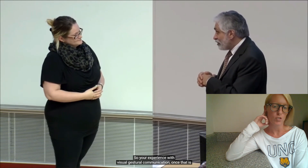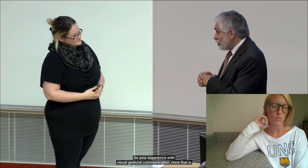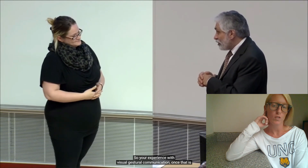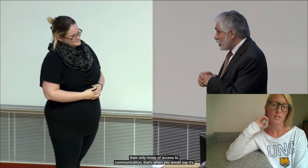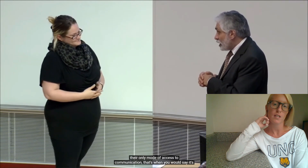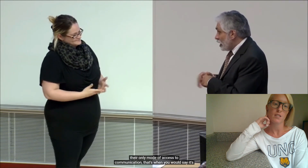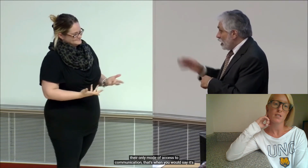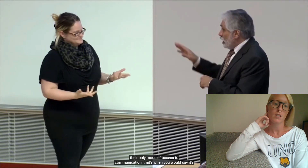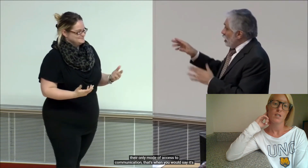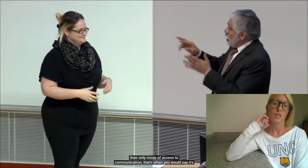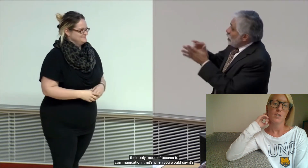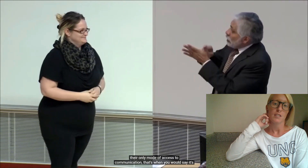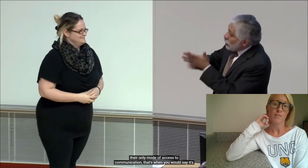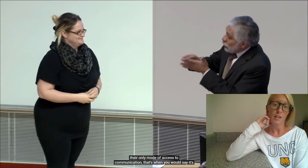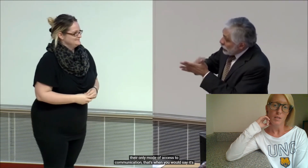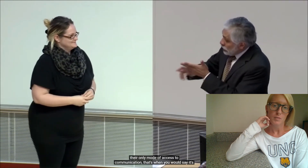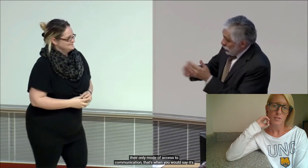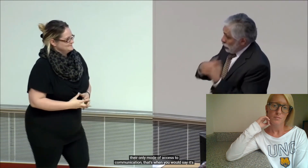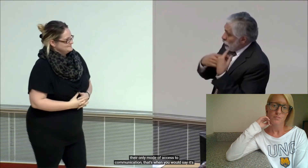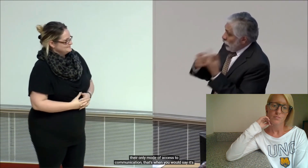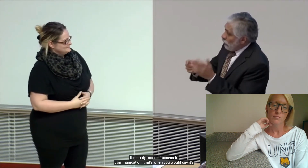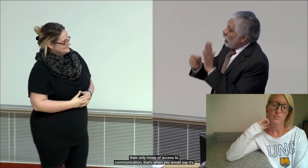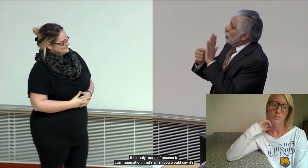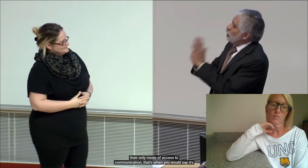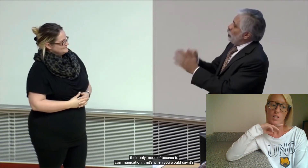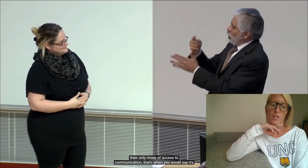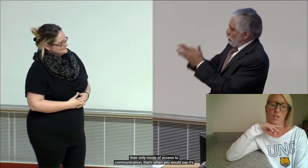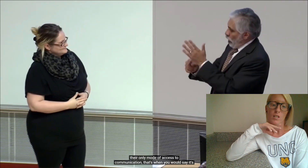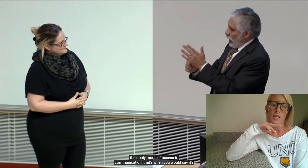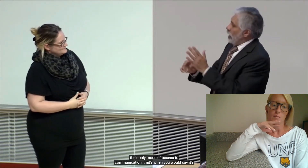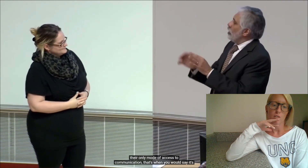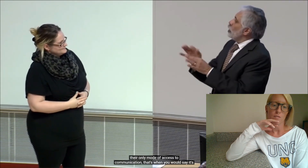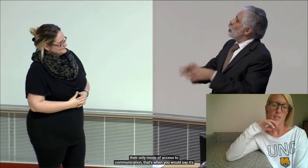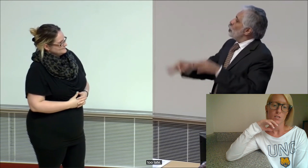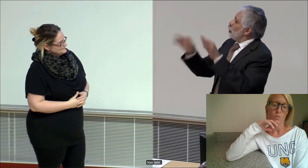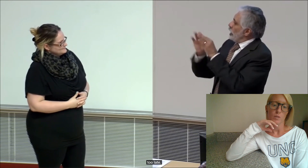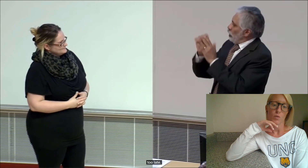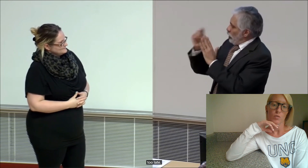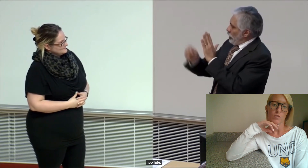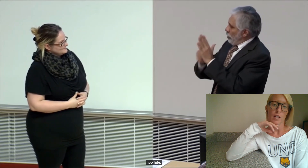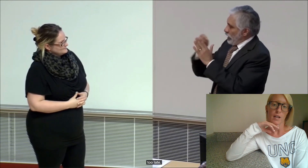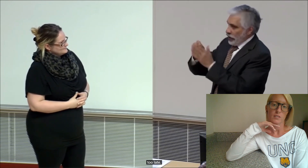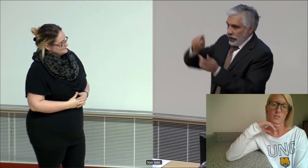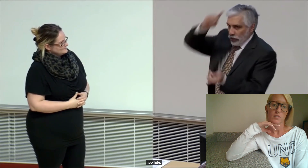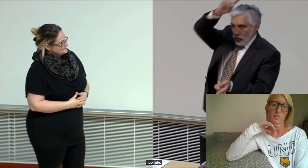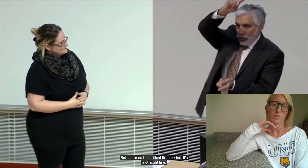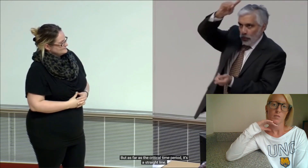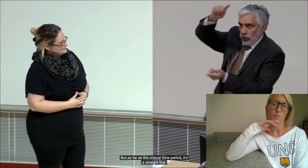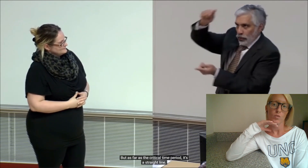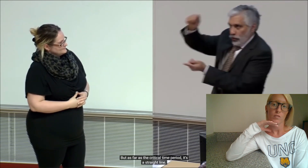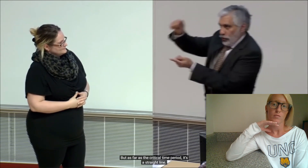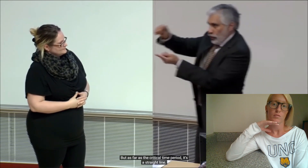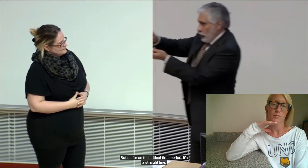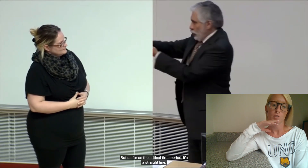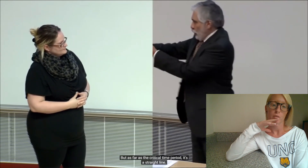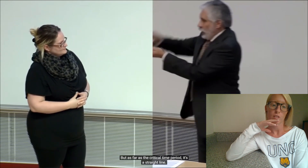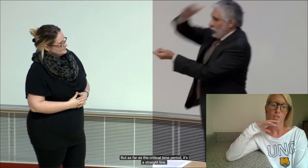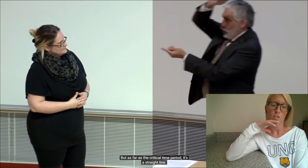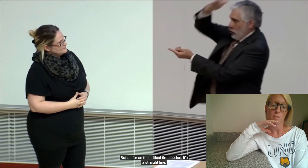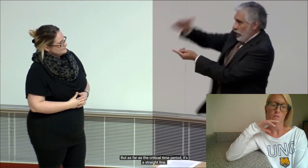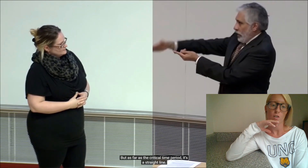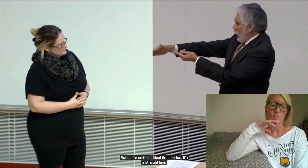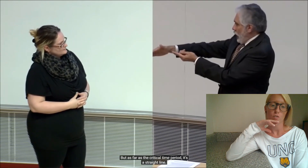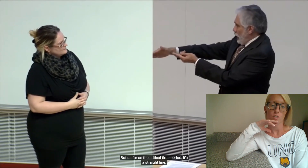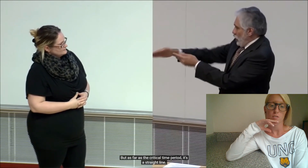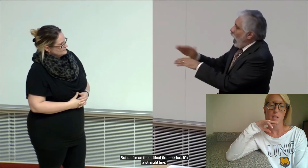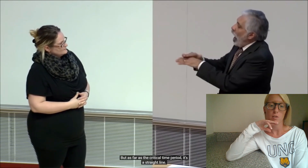gesture once that is their only mode developed, of access to communication, that's when you would say it's that's too the only late. mode of access. But as far as the critical